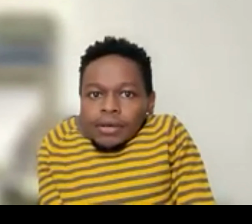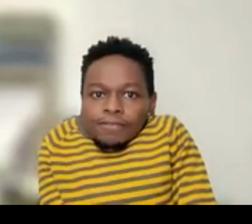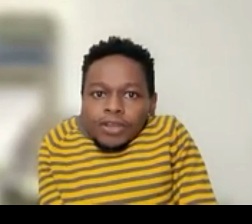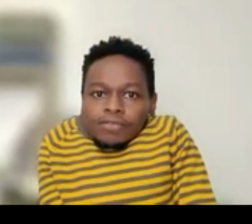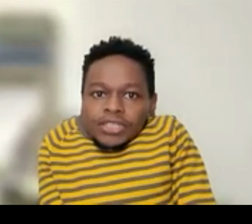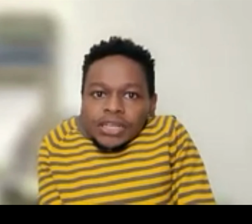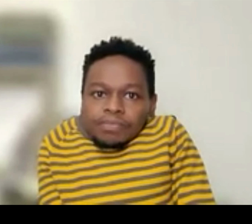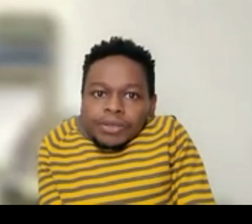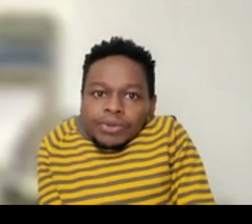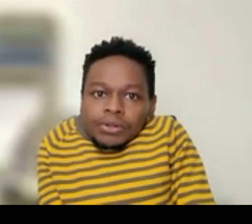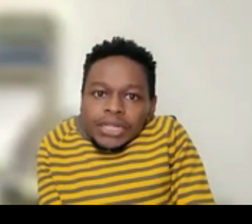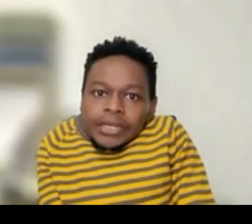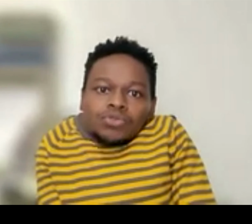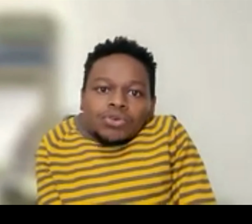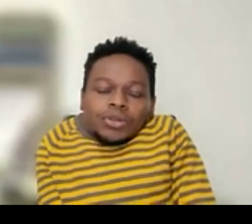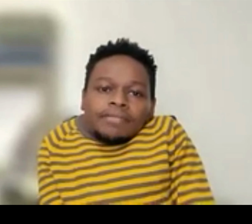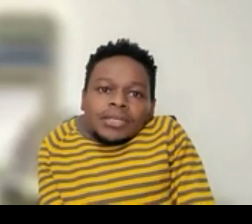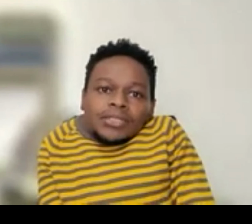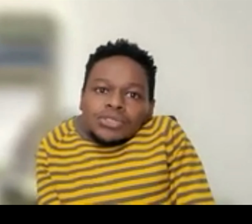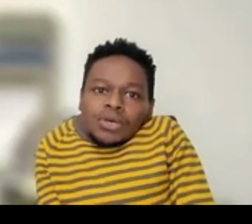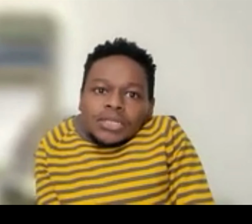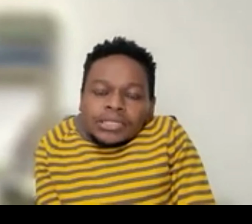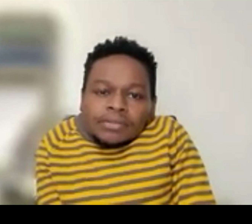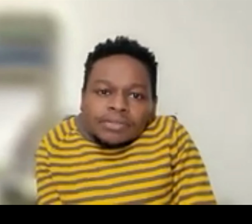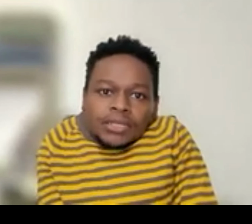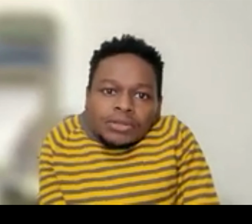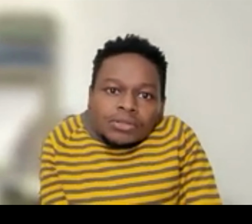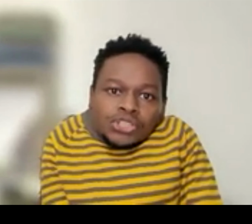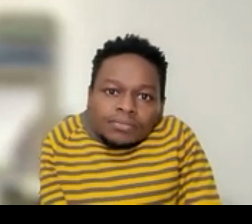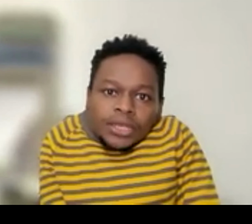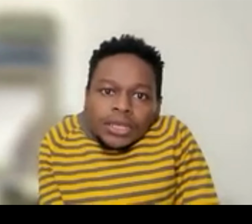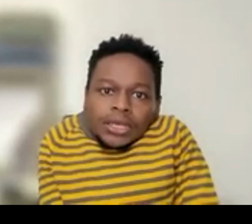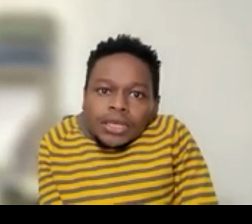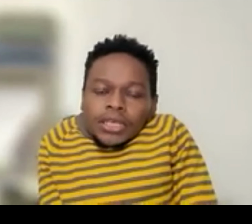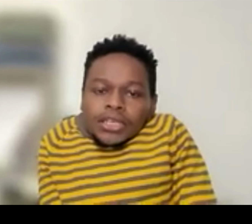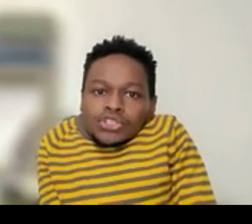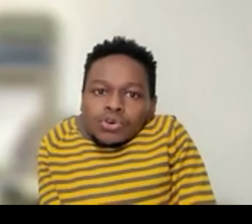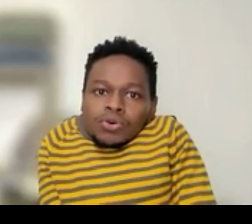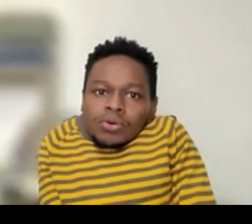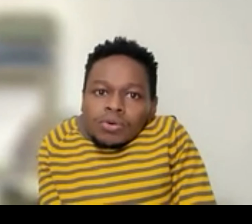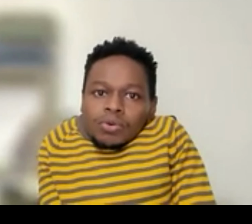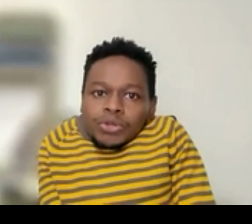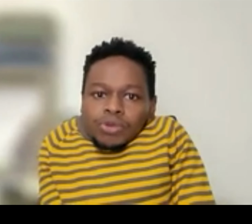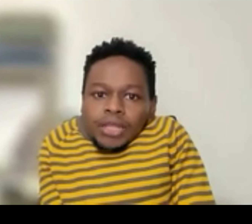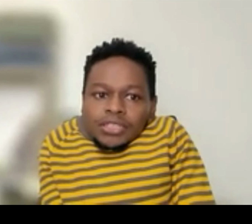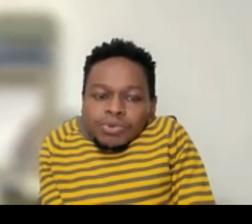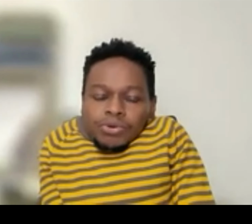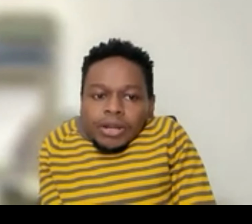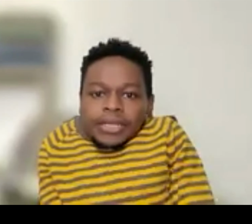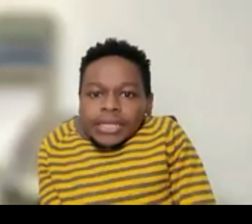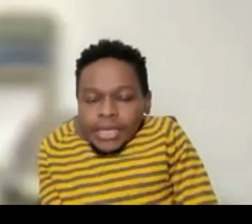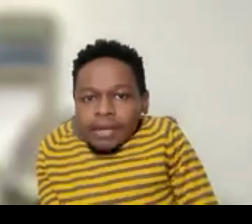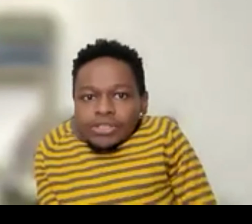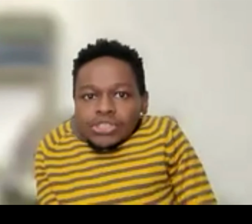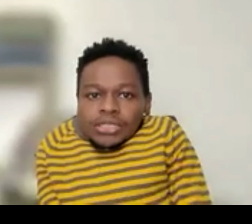every 10 people, 9 do not have access to assistive technology. So we do run this program, and it encourages